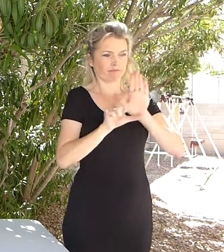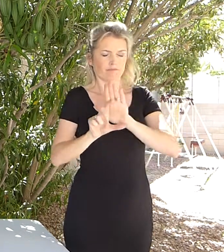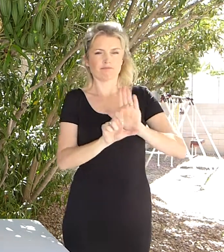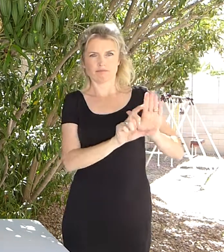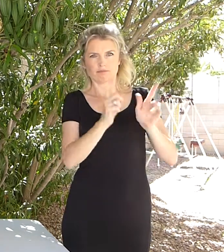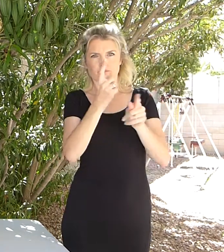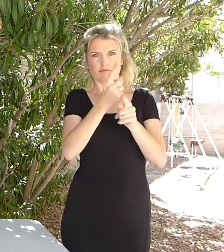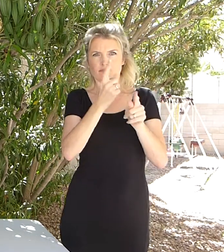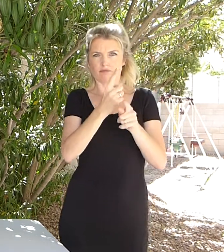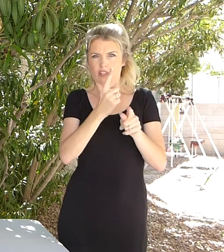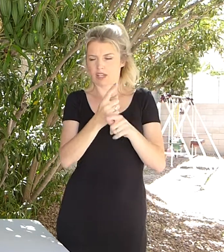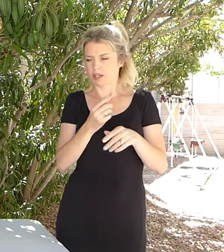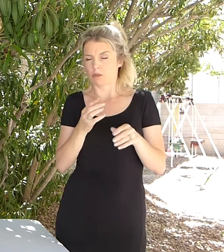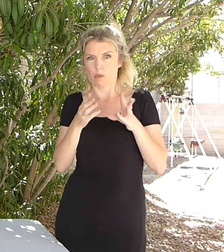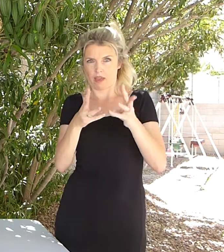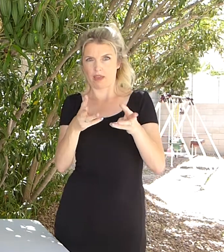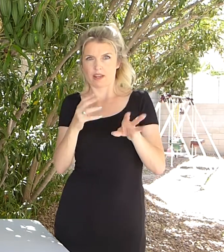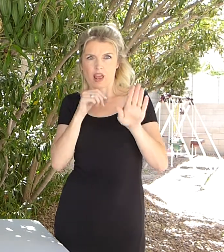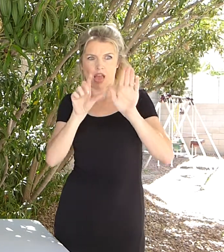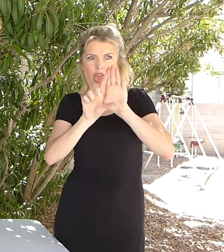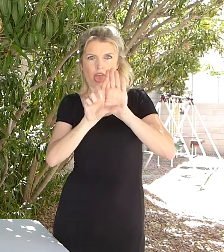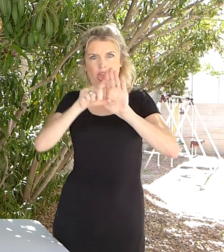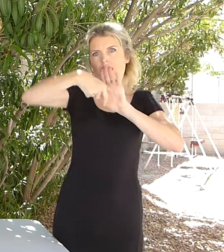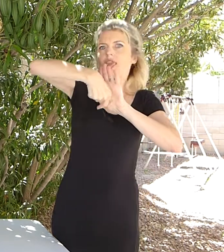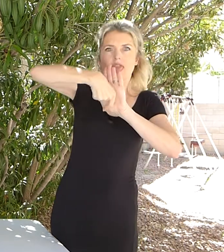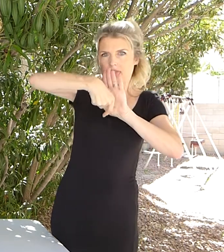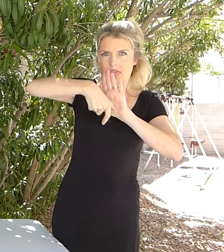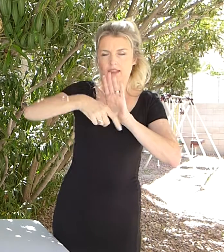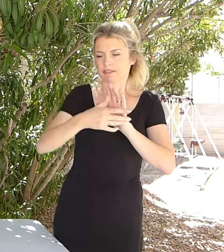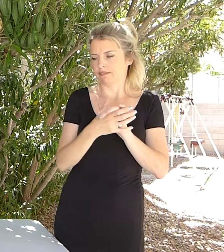So I'm going to glue this on.